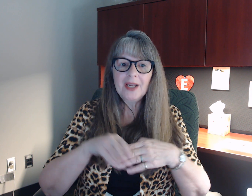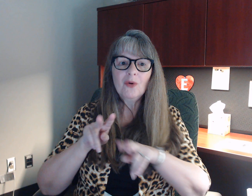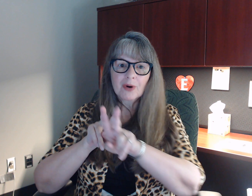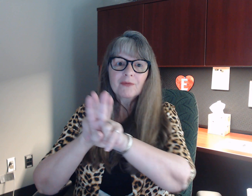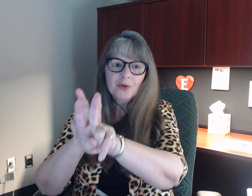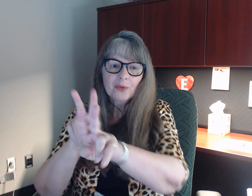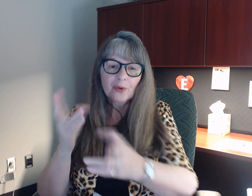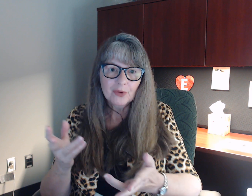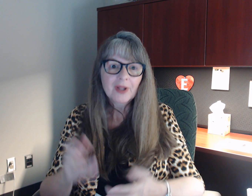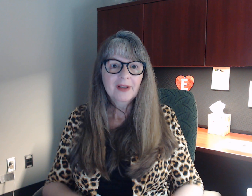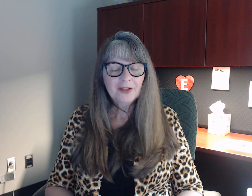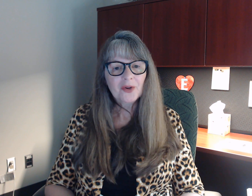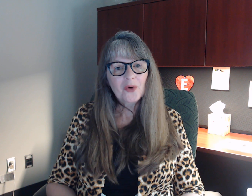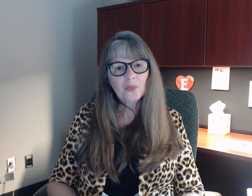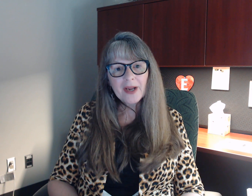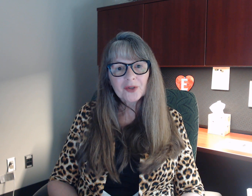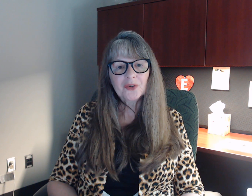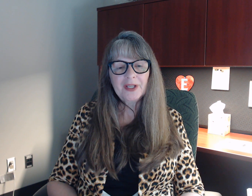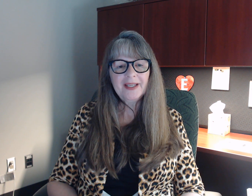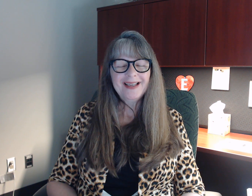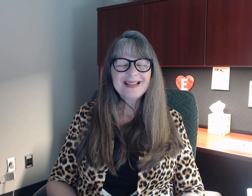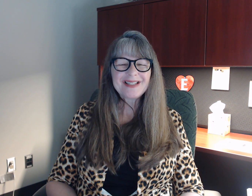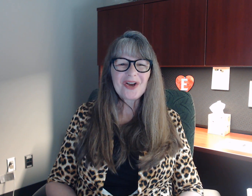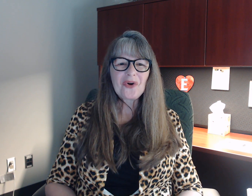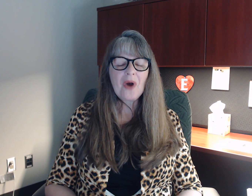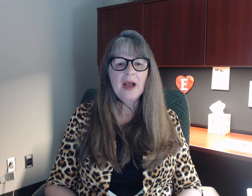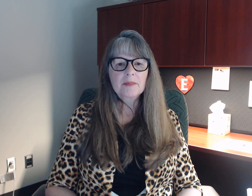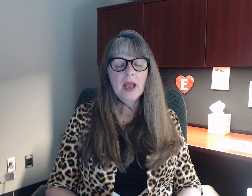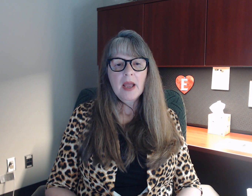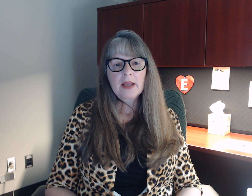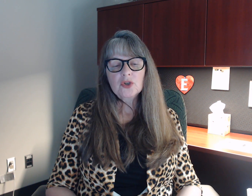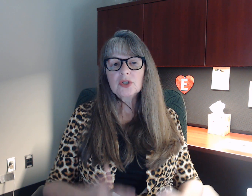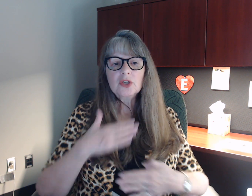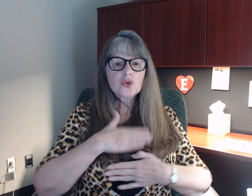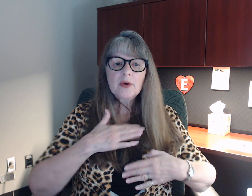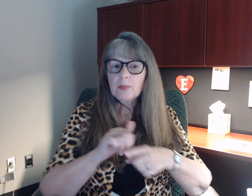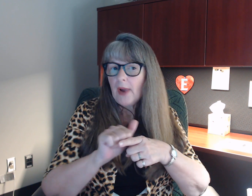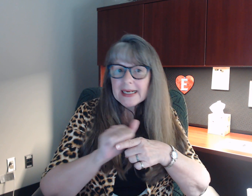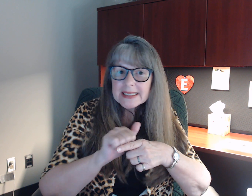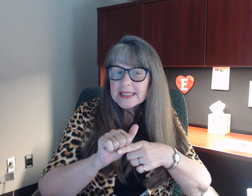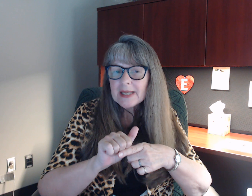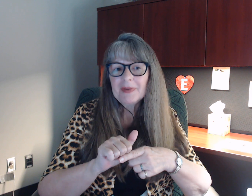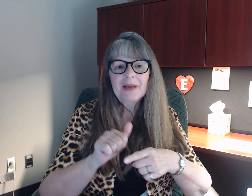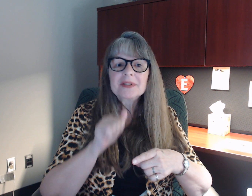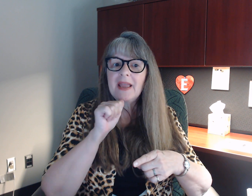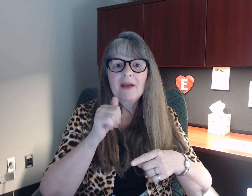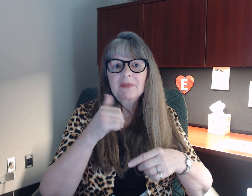or a funeral, regularly. So just enjoy the practice. I'm gonna say have